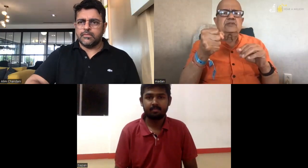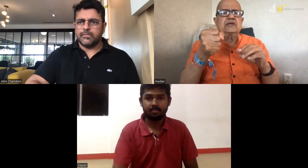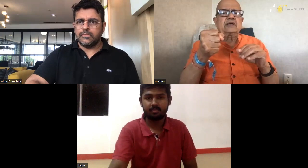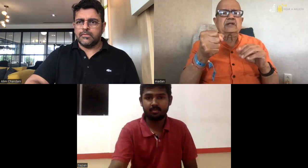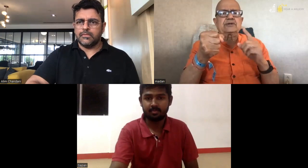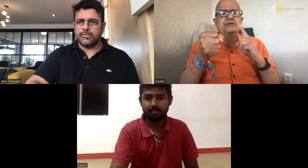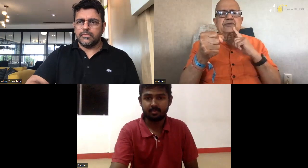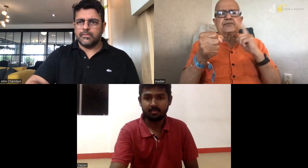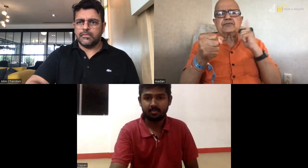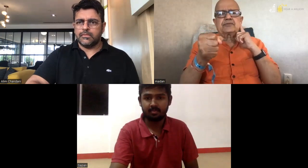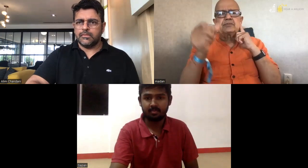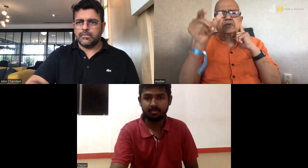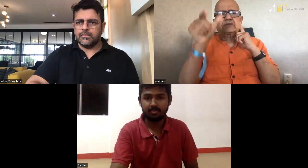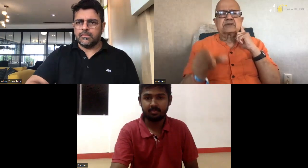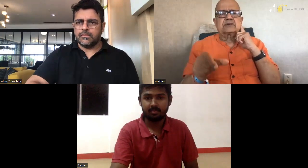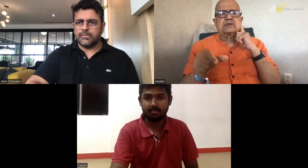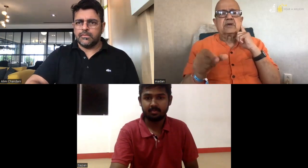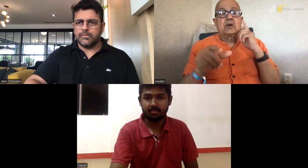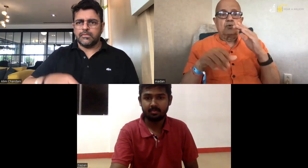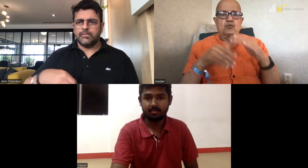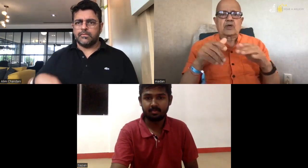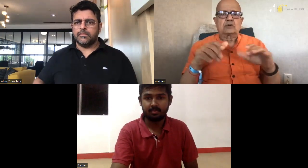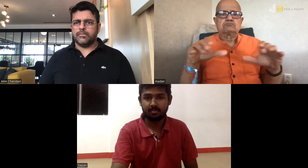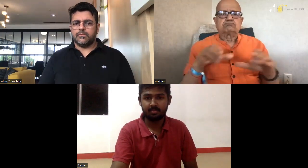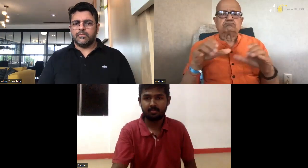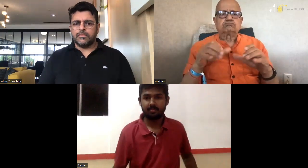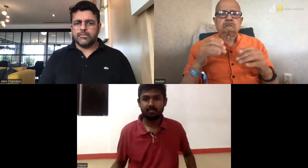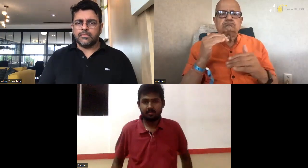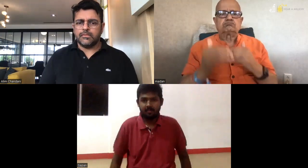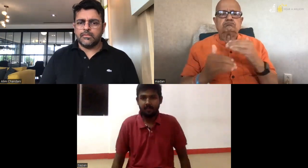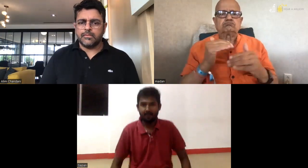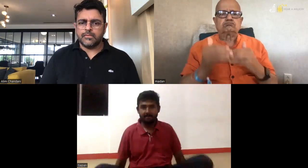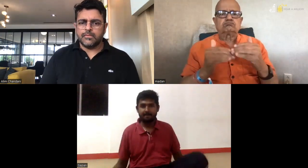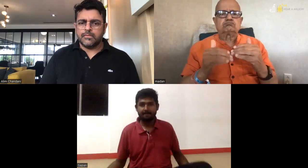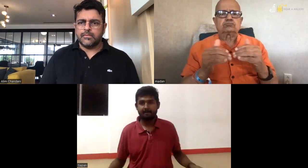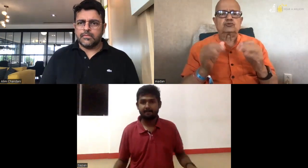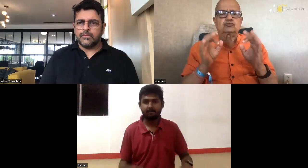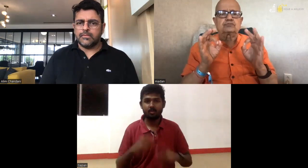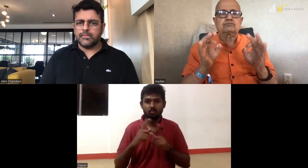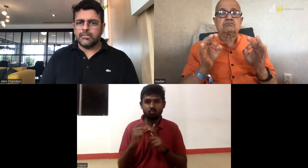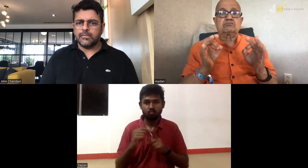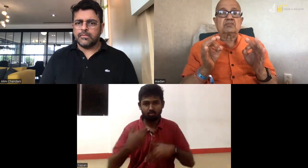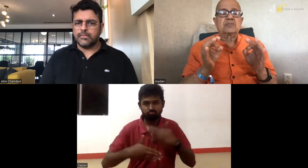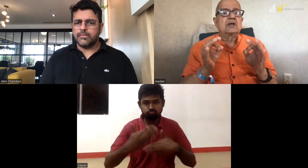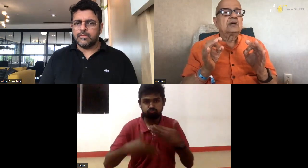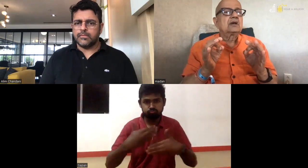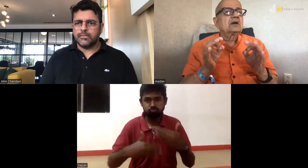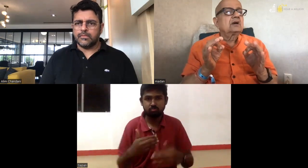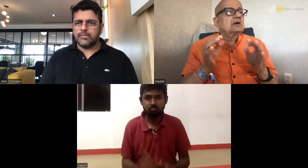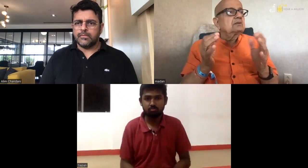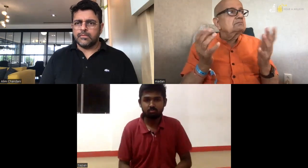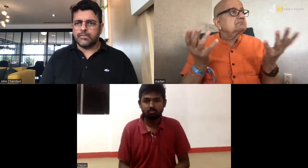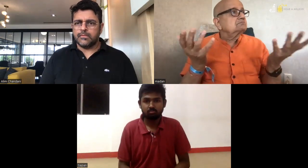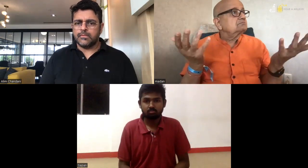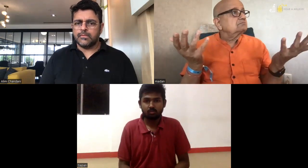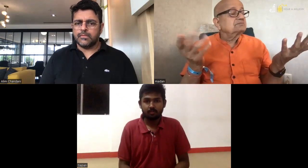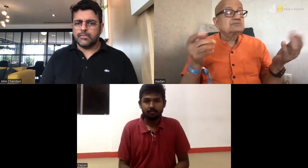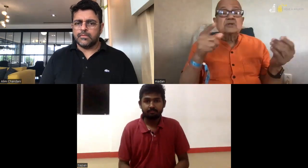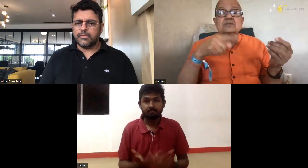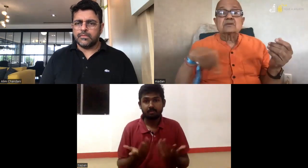It's mandatory to have a deaf person over there. Mr. Narayanan from National Association of the Deaf, uh, they